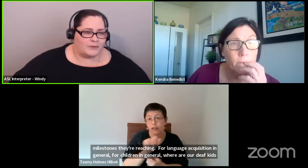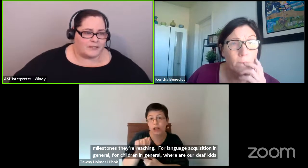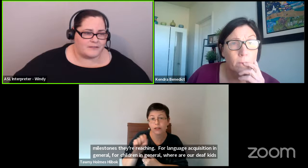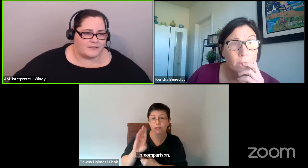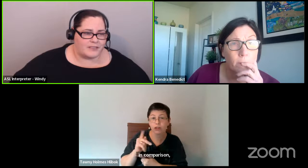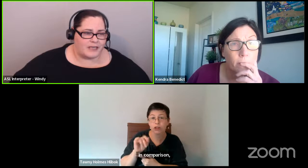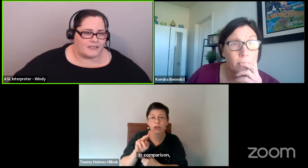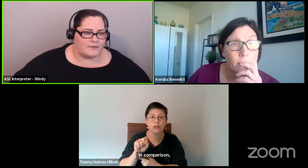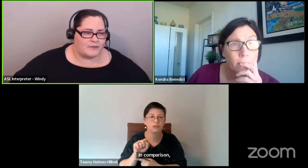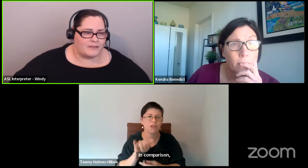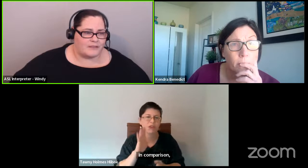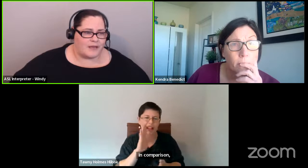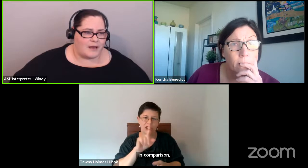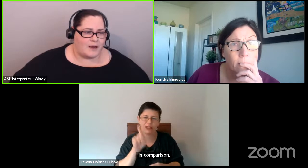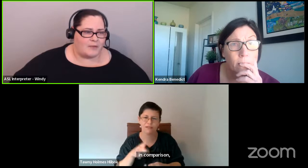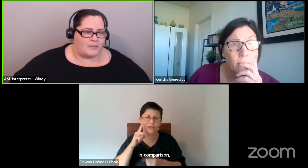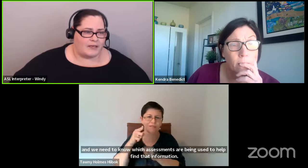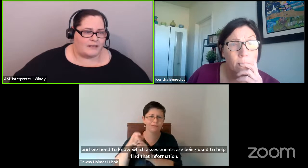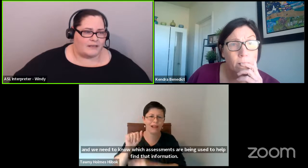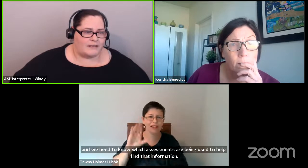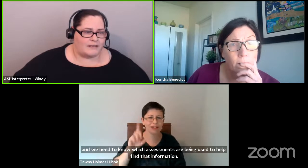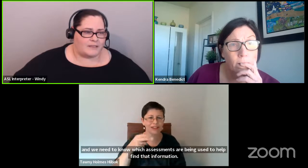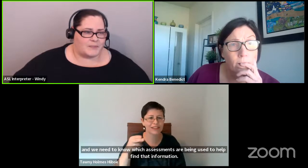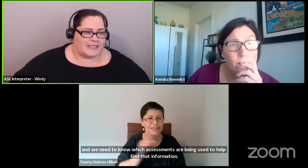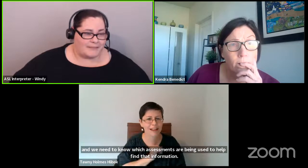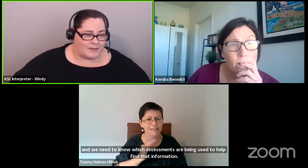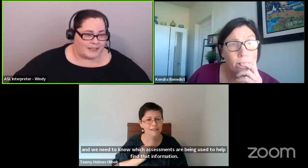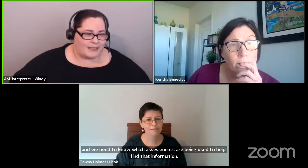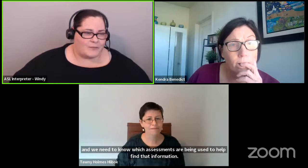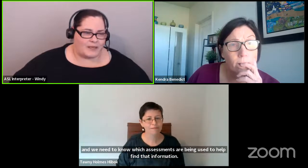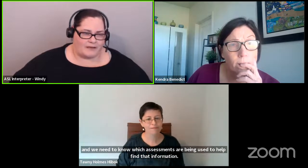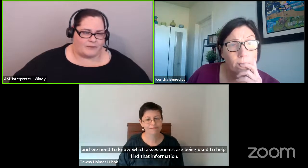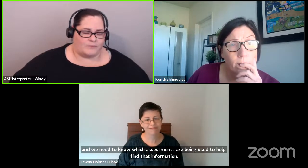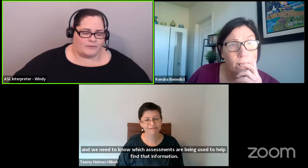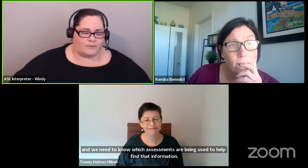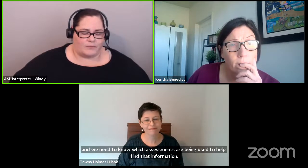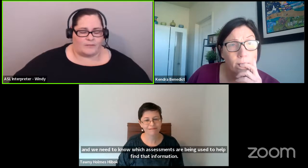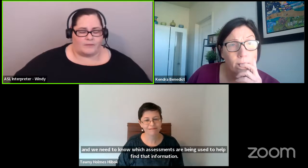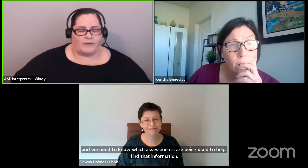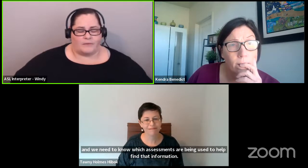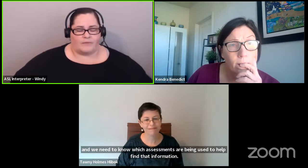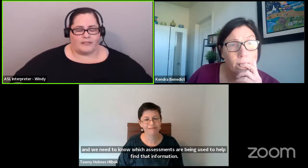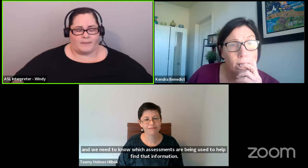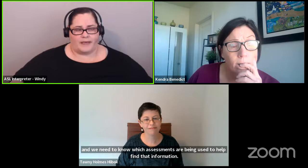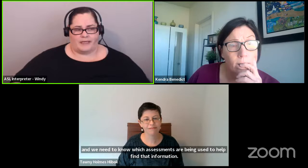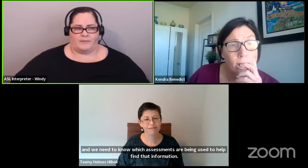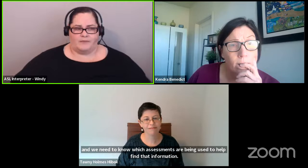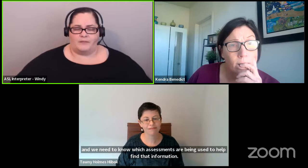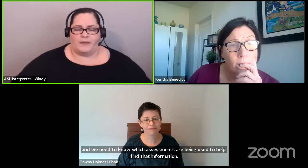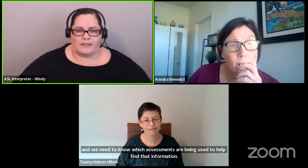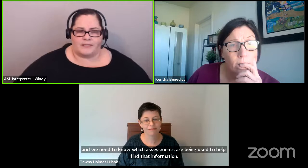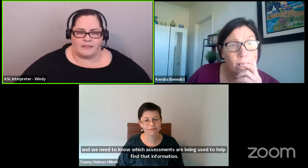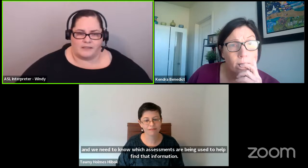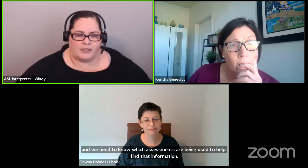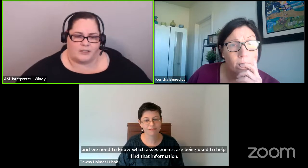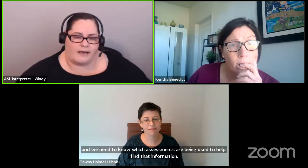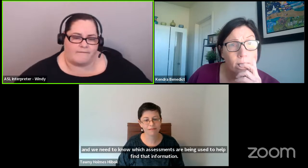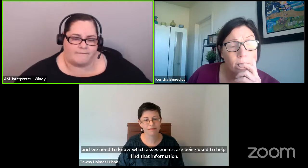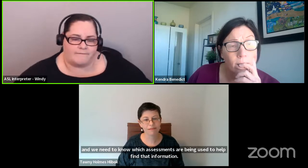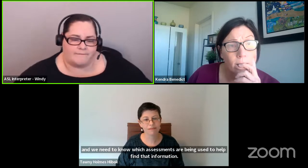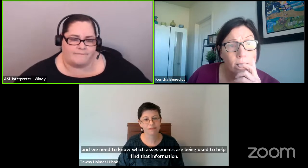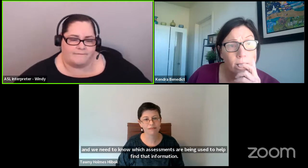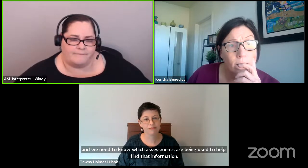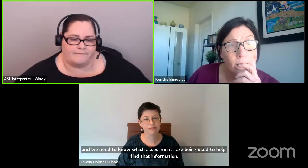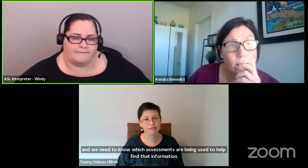the general reason for this task force, but specifically you might have to, this might need to be fielded by ACDHH